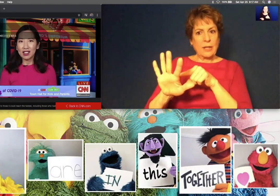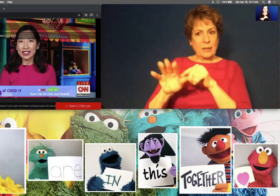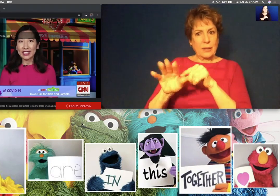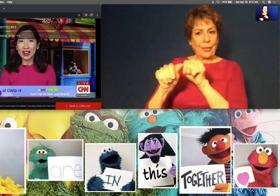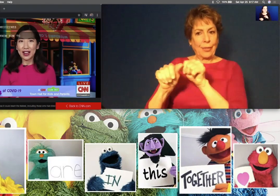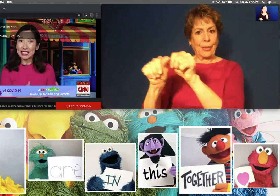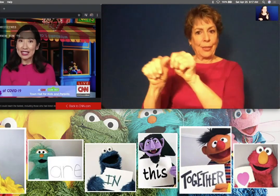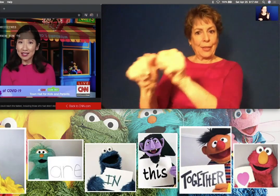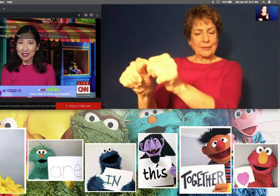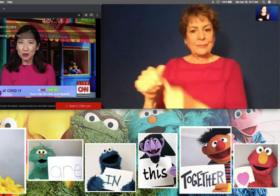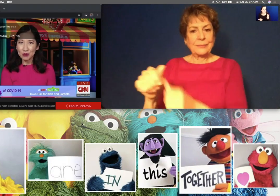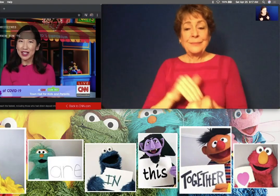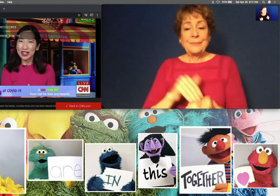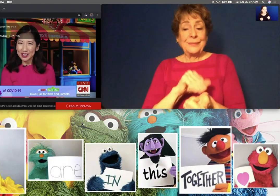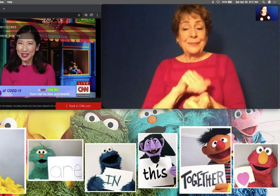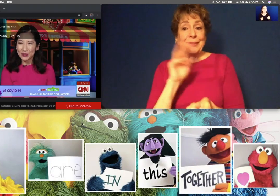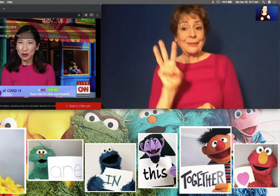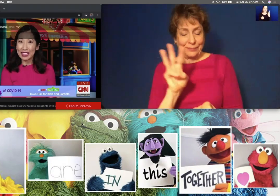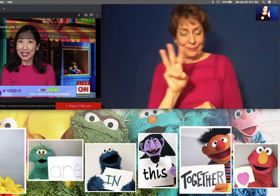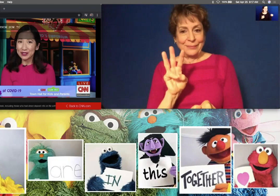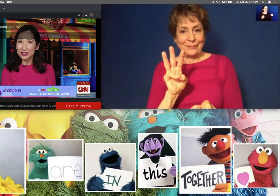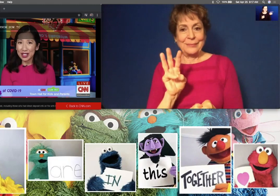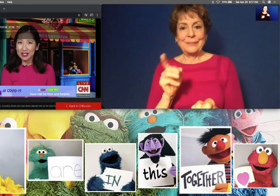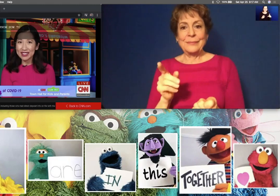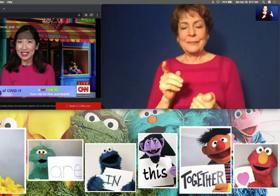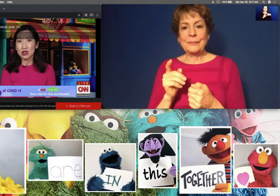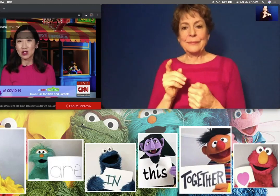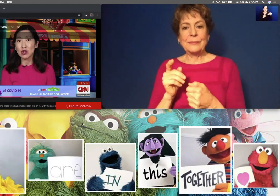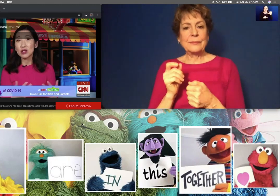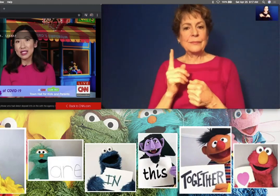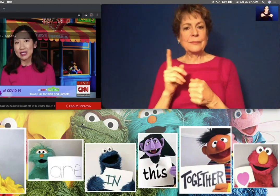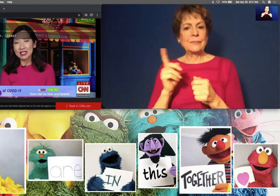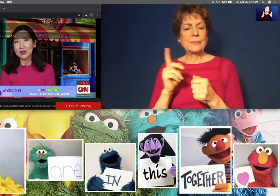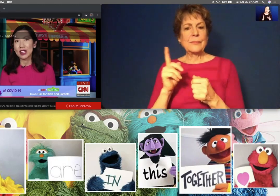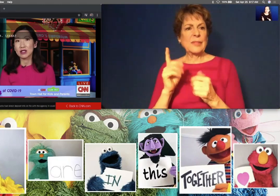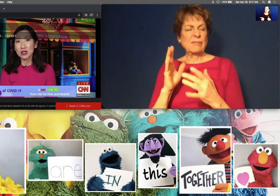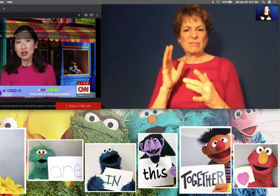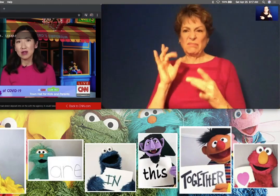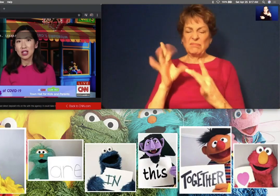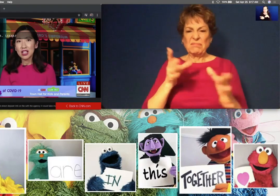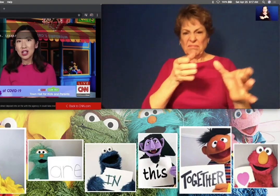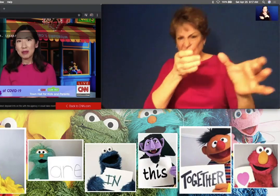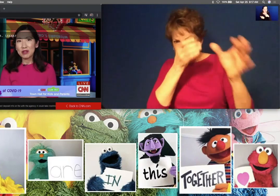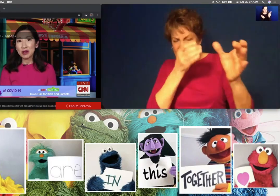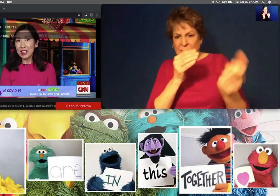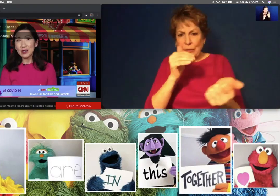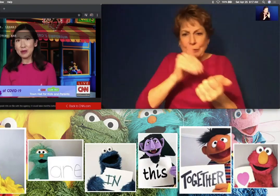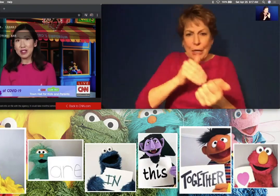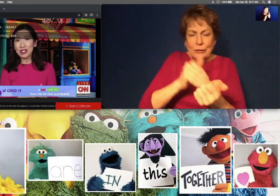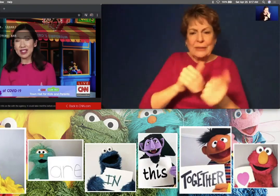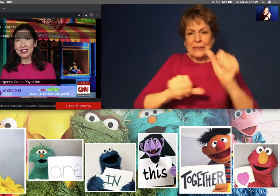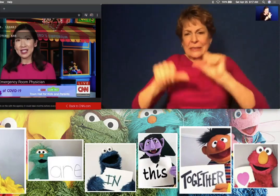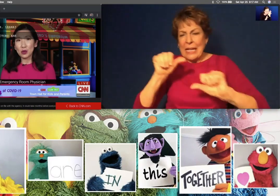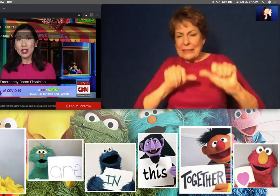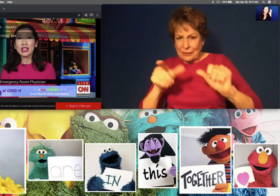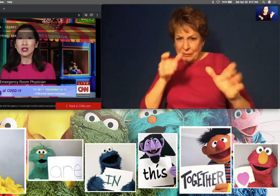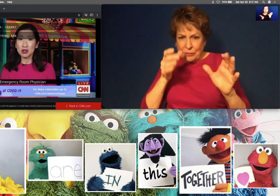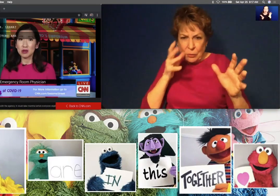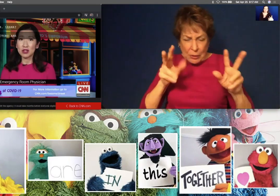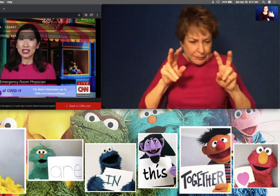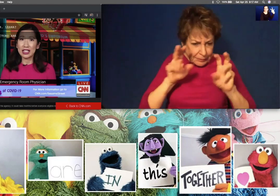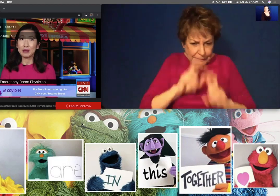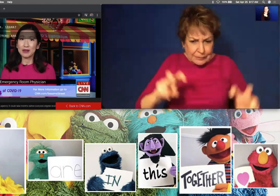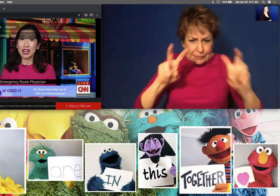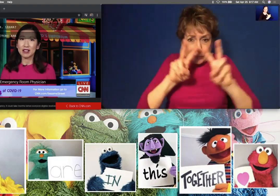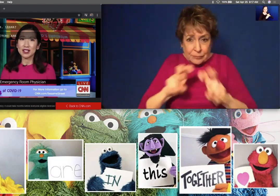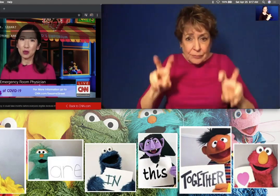Yeah, I mean, the best scientists and doctors in the world are working on getting a vaccine to prevent us from getting the virus and to treat this